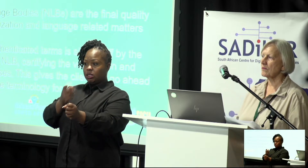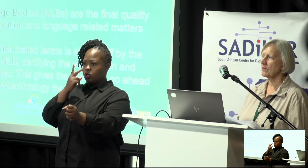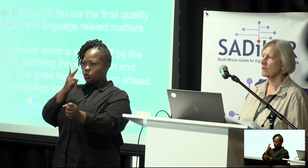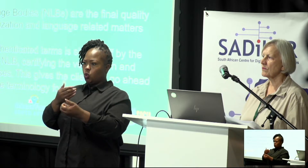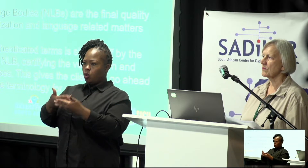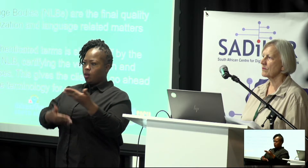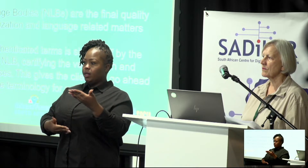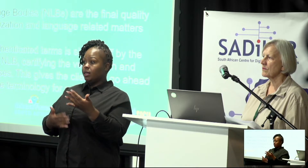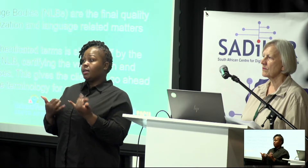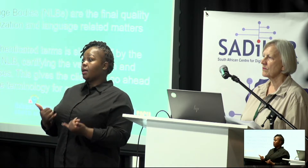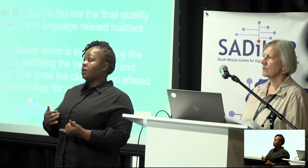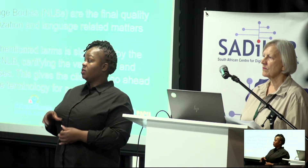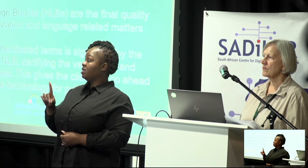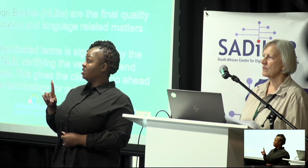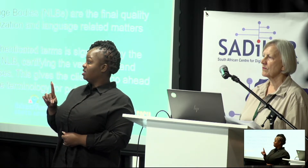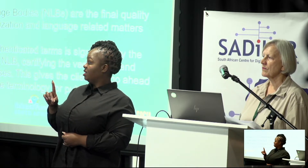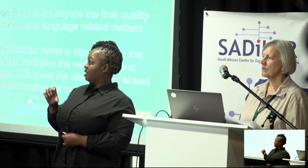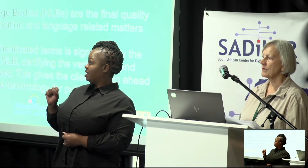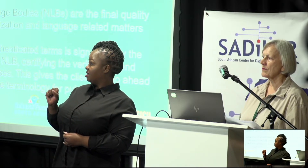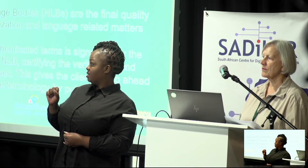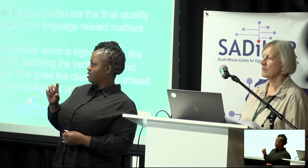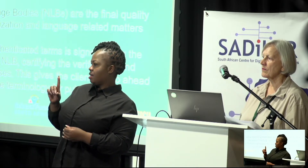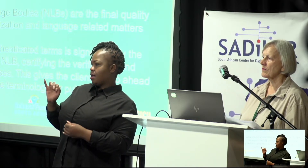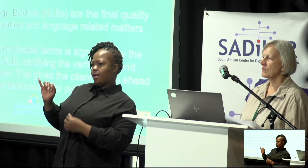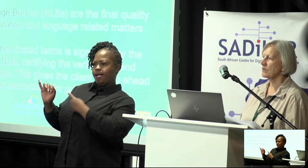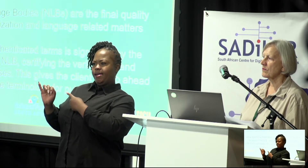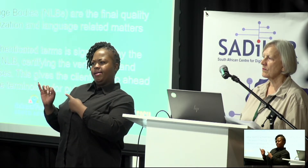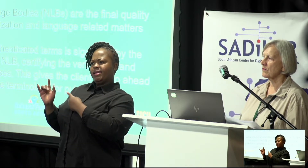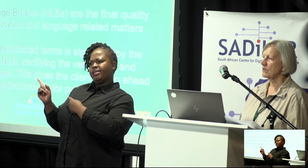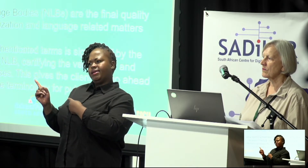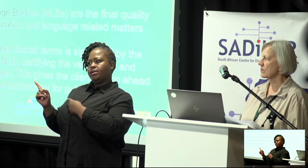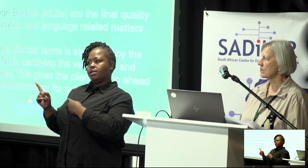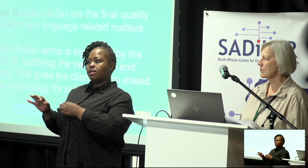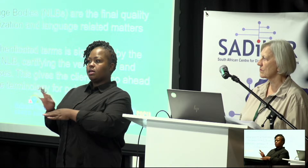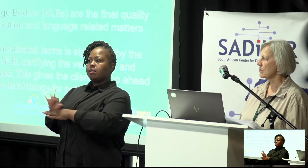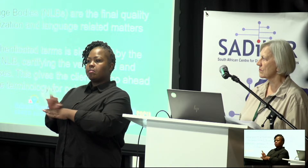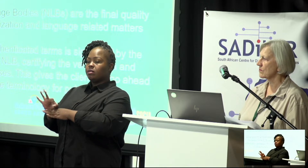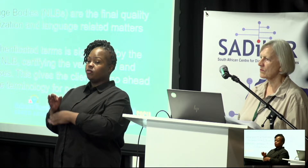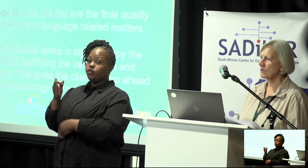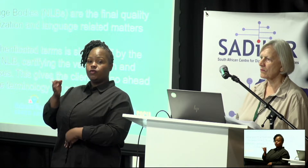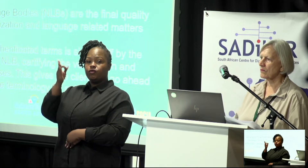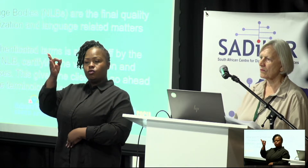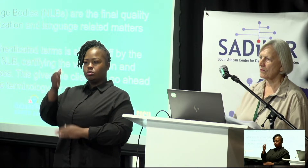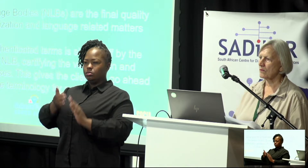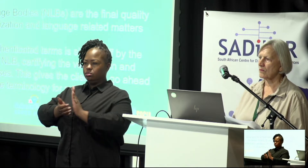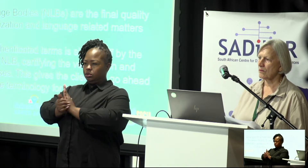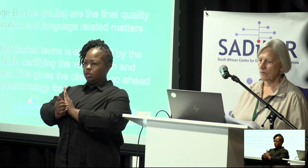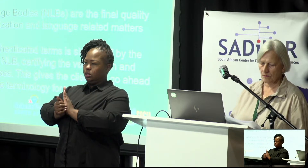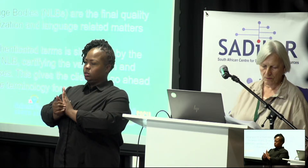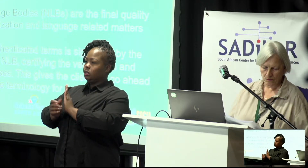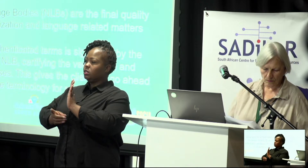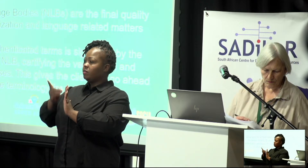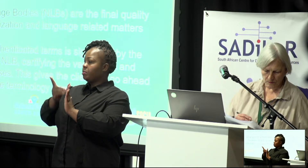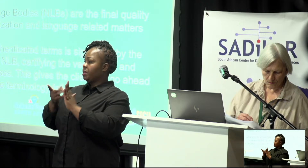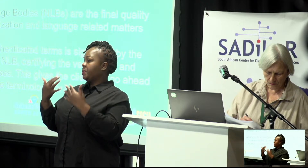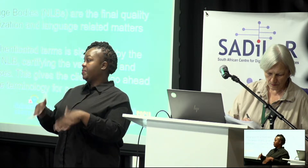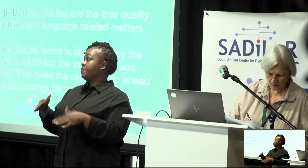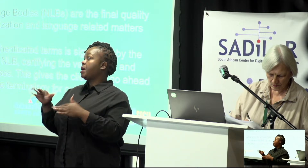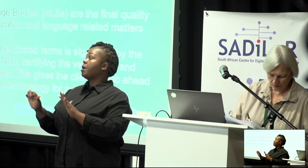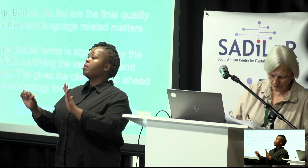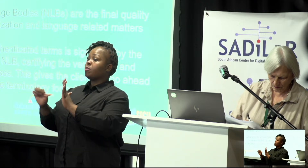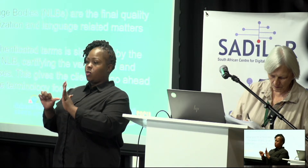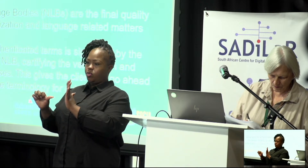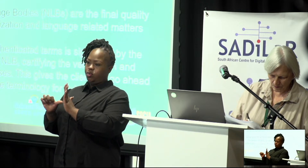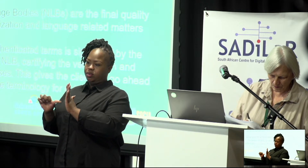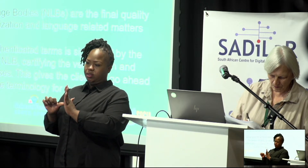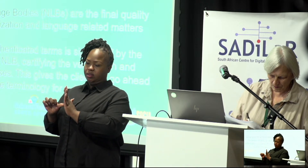at the DSTI itself, the decadal plan, future skills development is critical. It's pivotal in